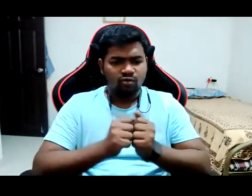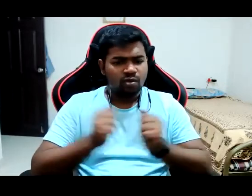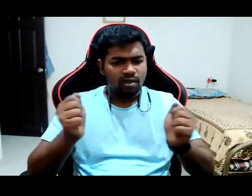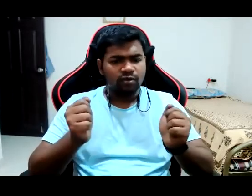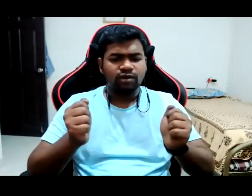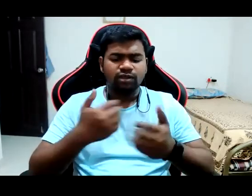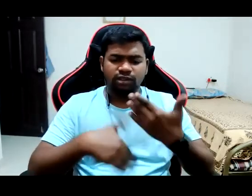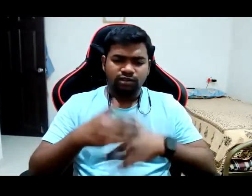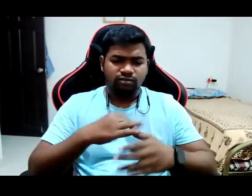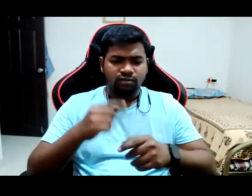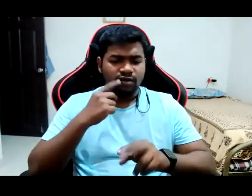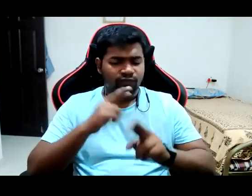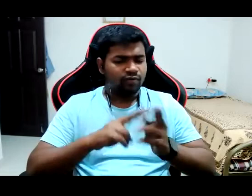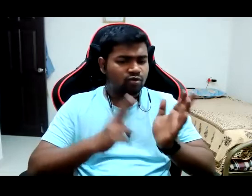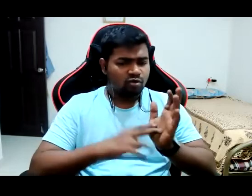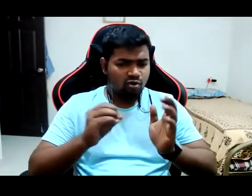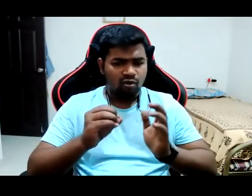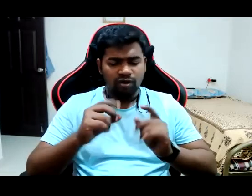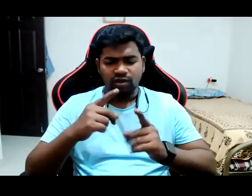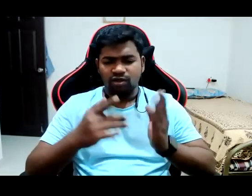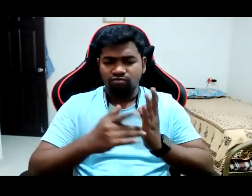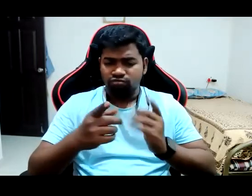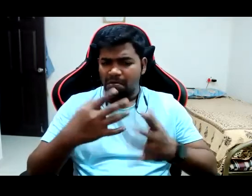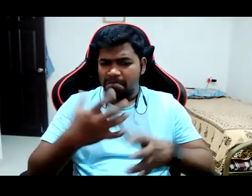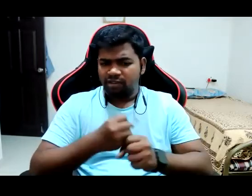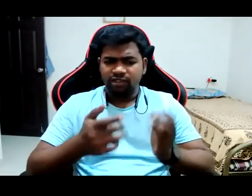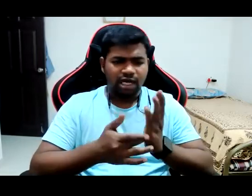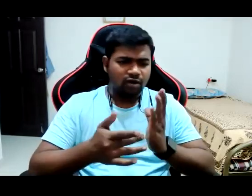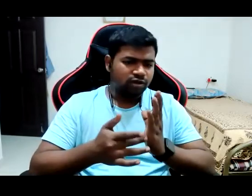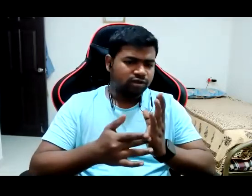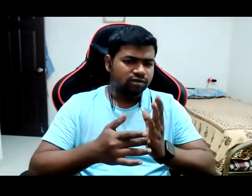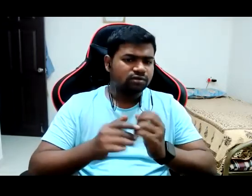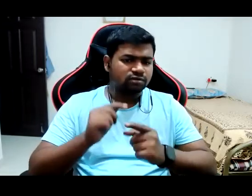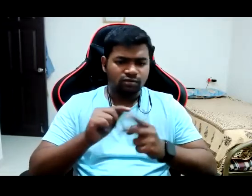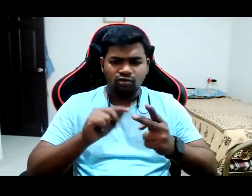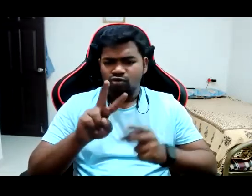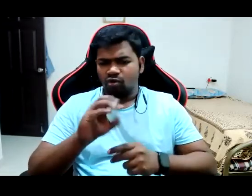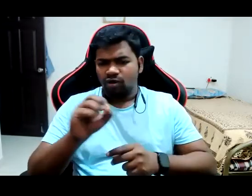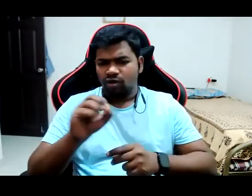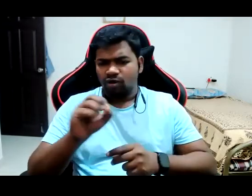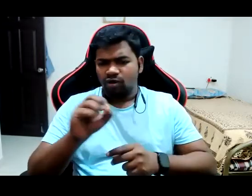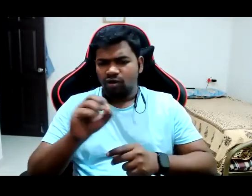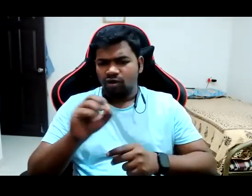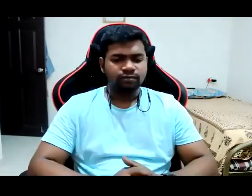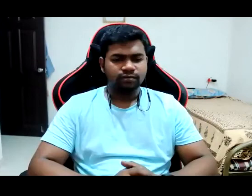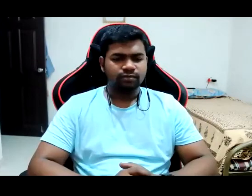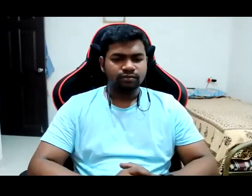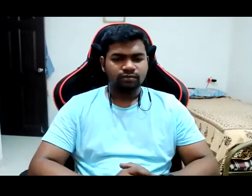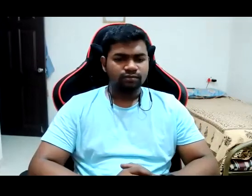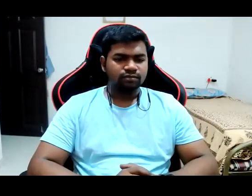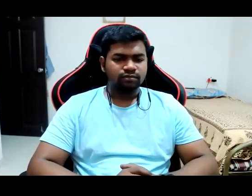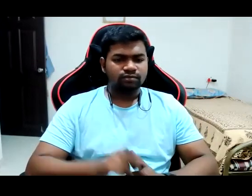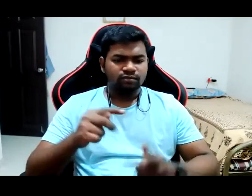if you're non-technical, you might be missing out on the technology criteria, which is 20% of your score as well. So